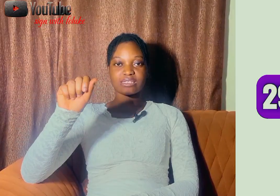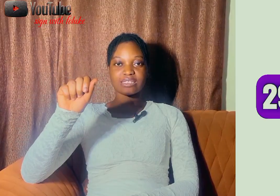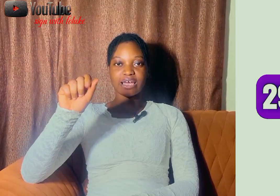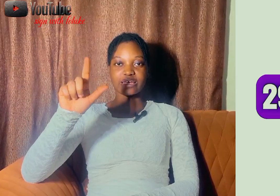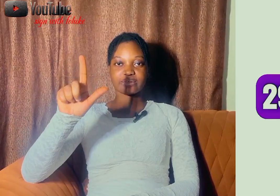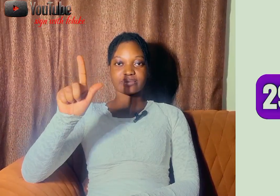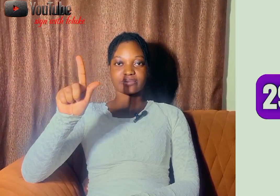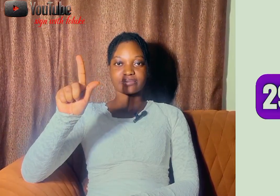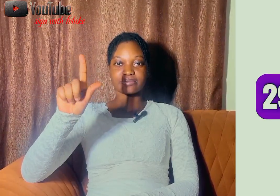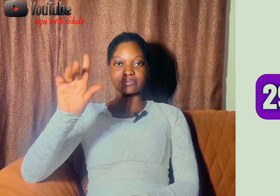29,